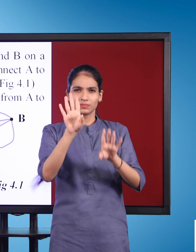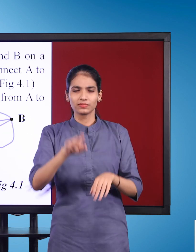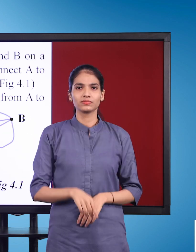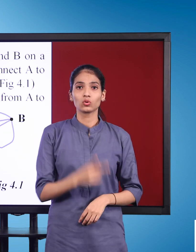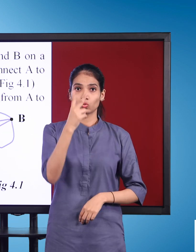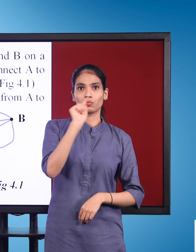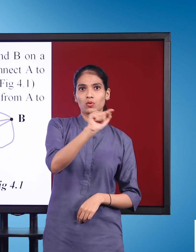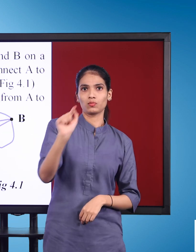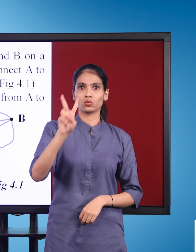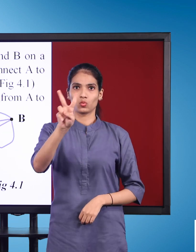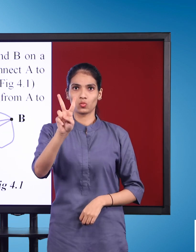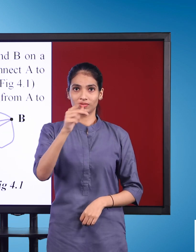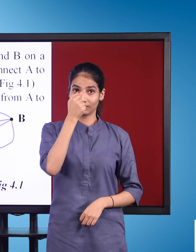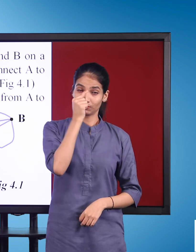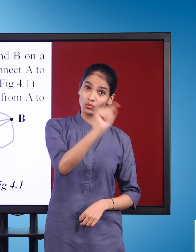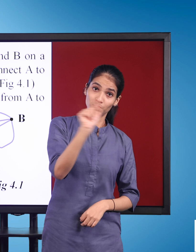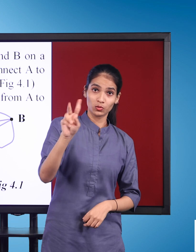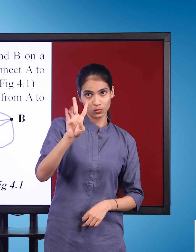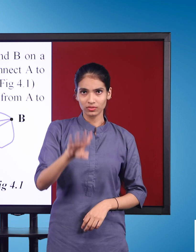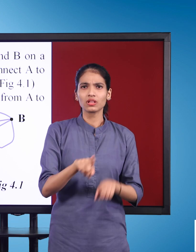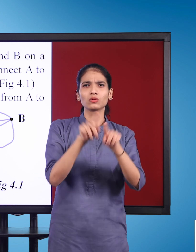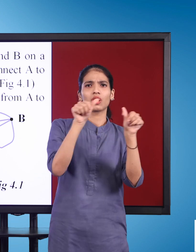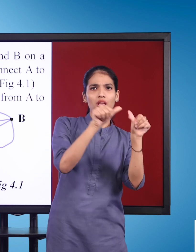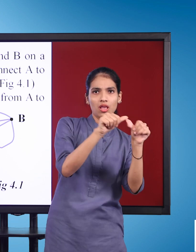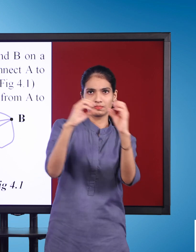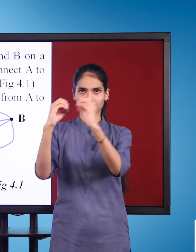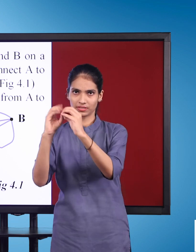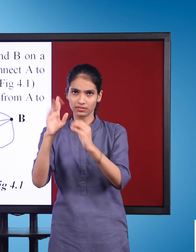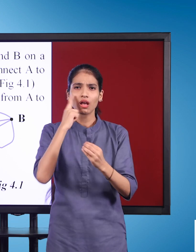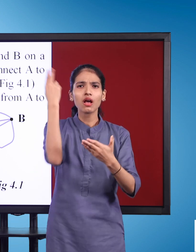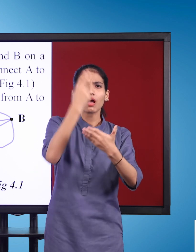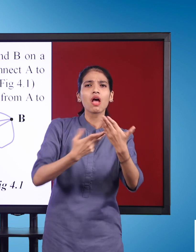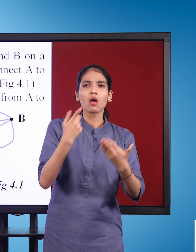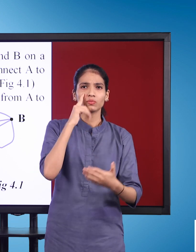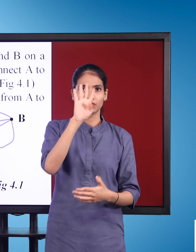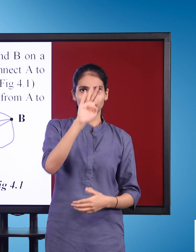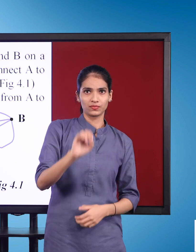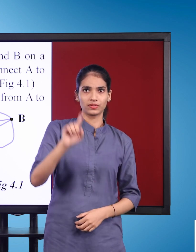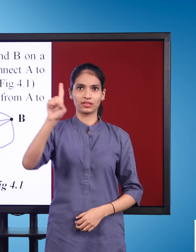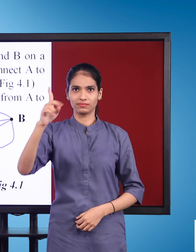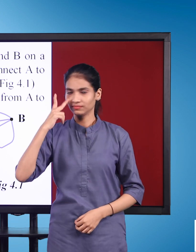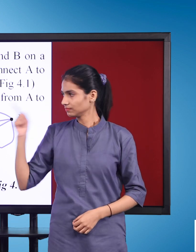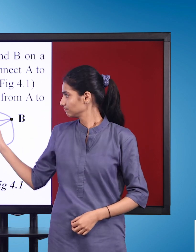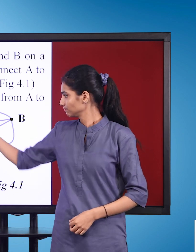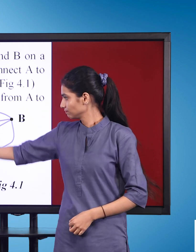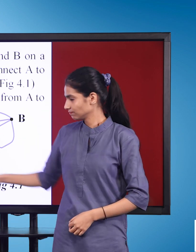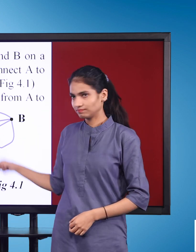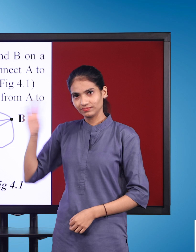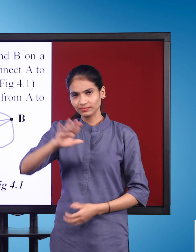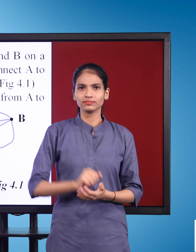Mark any 2 points A and B on a sheet of paper. Try to connect A to B by all possible routes.